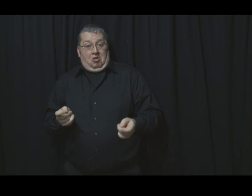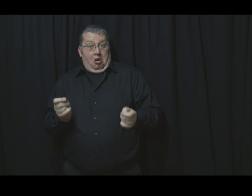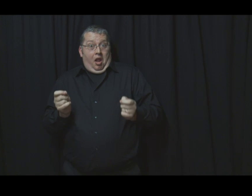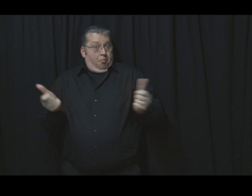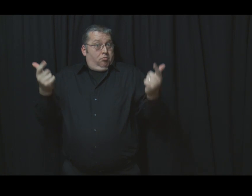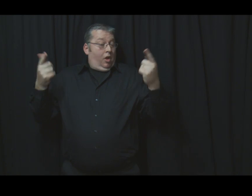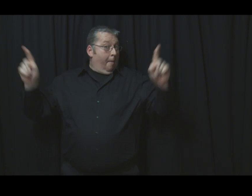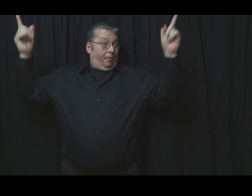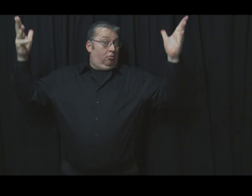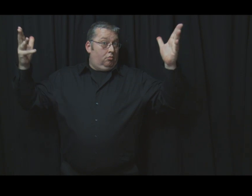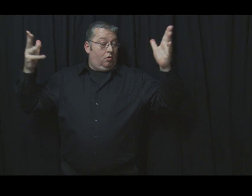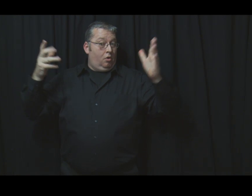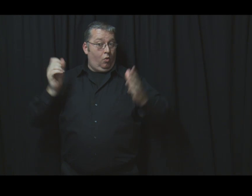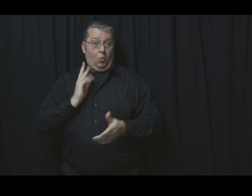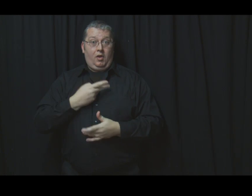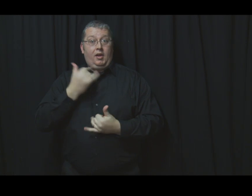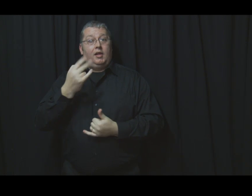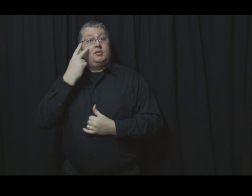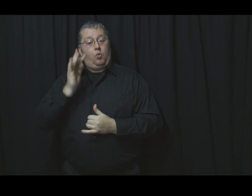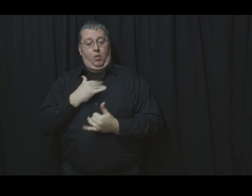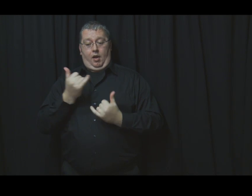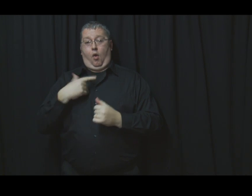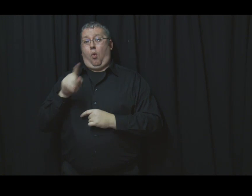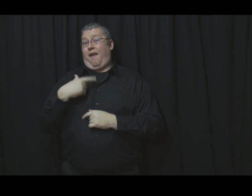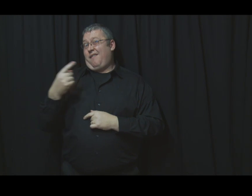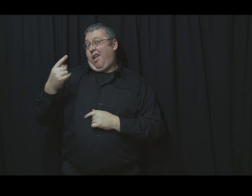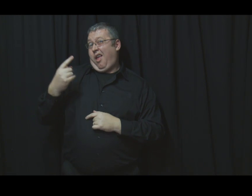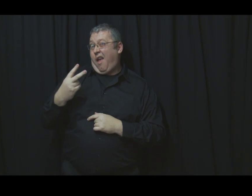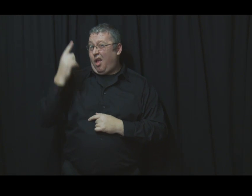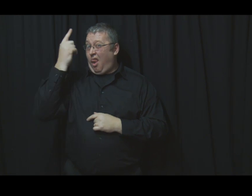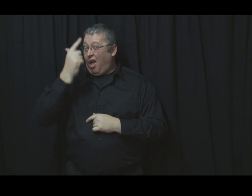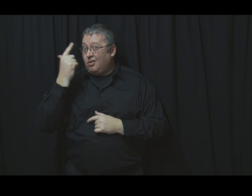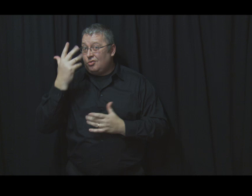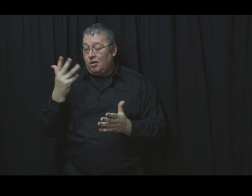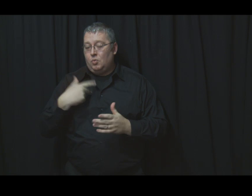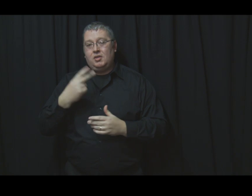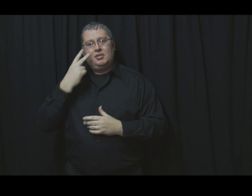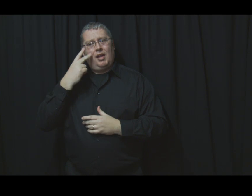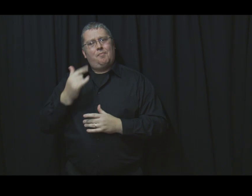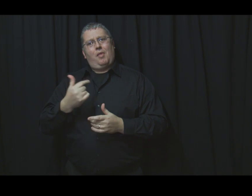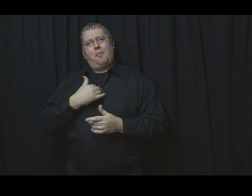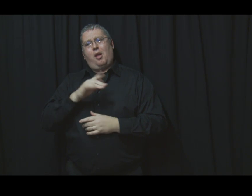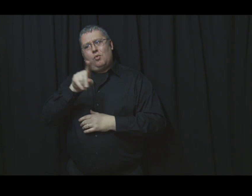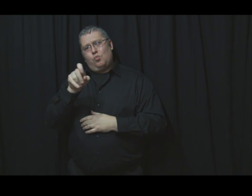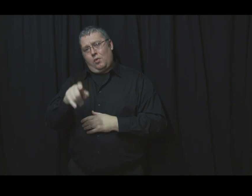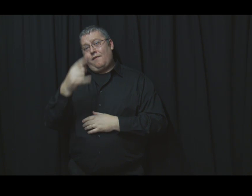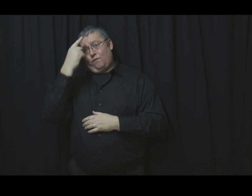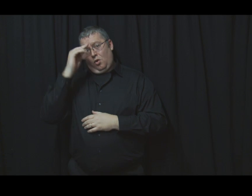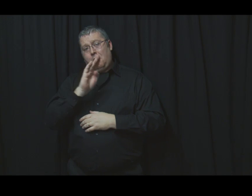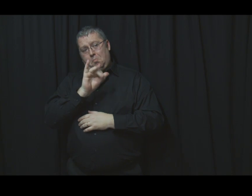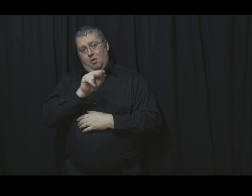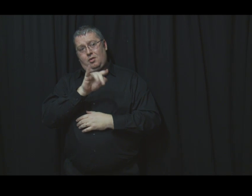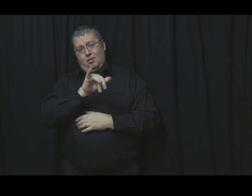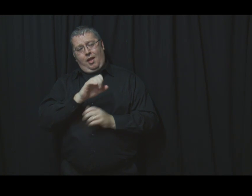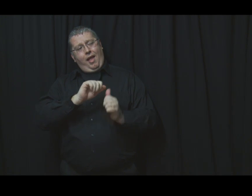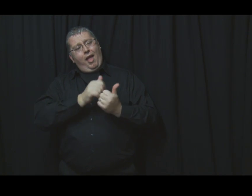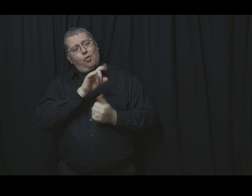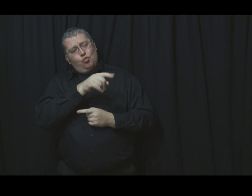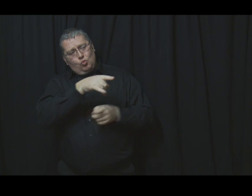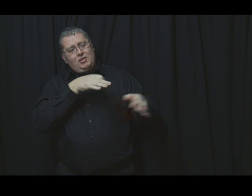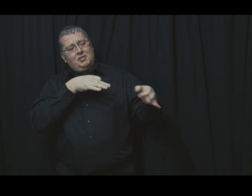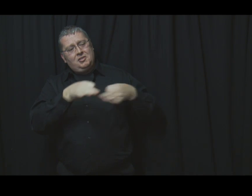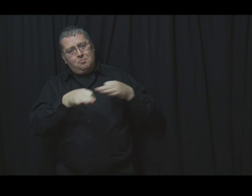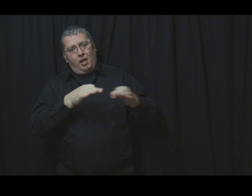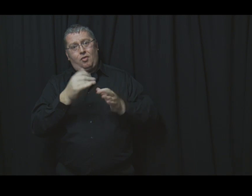existence? Are we in a stage now where we only have half logic? So you see, I have a question for Bill Nye. How do you account for the laws